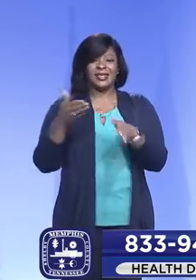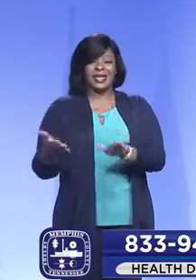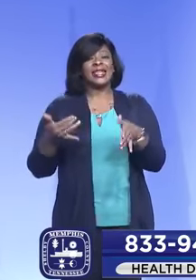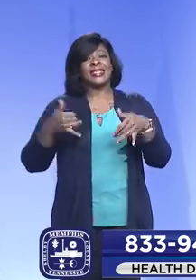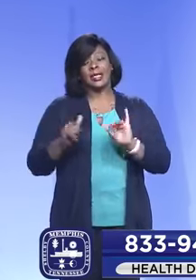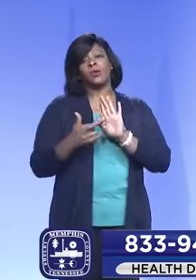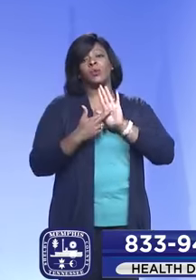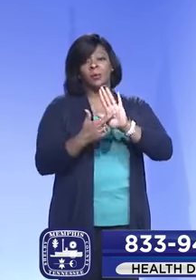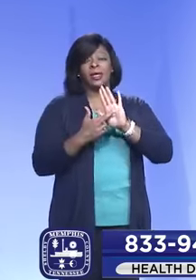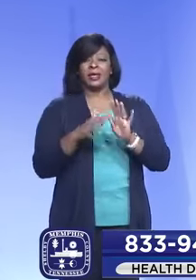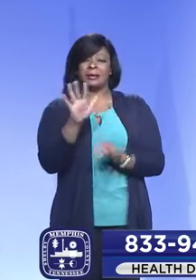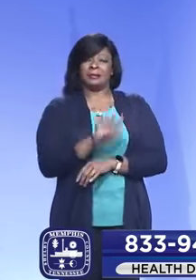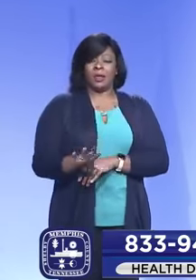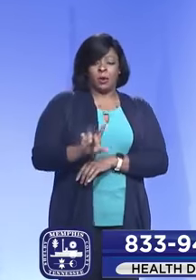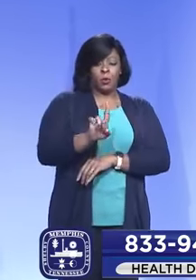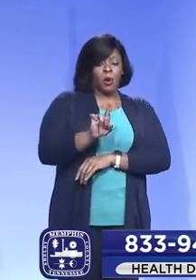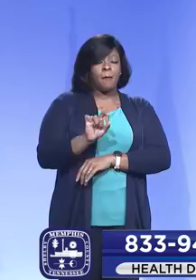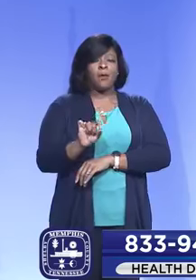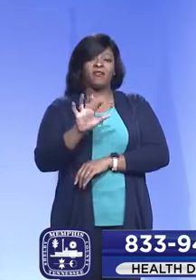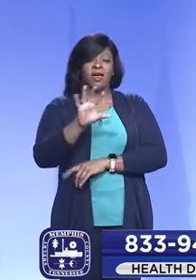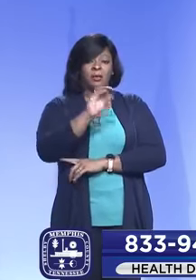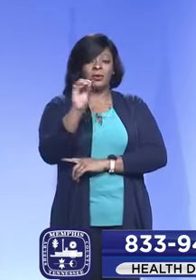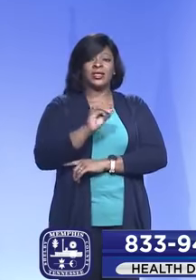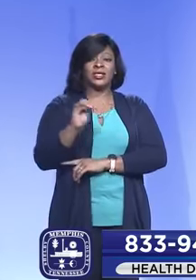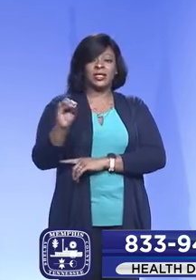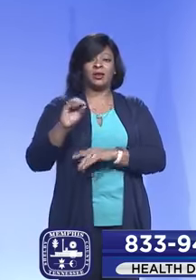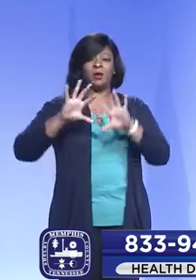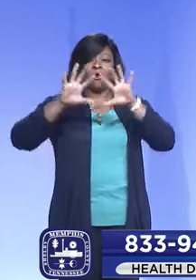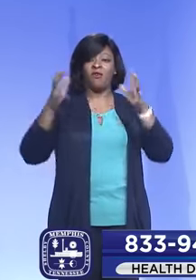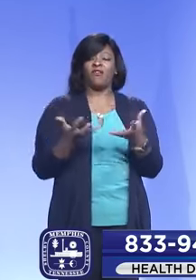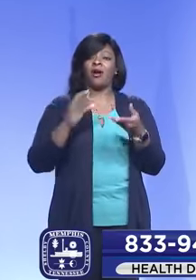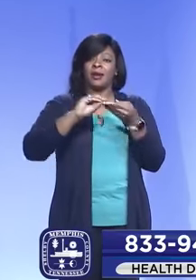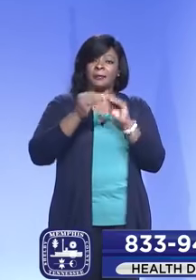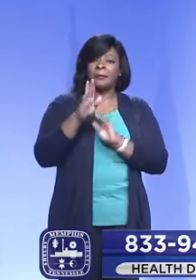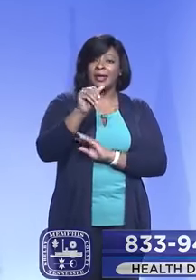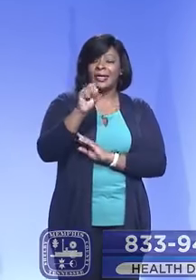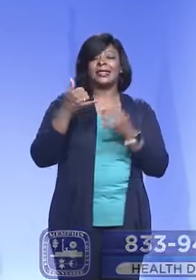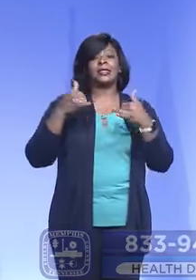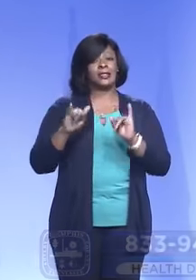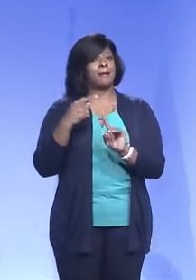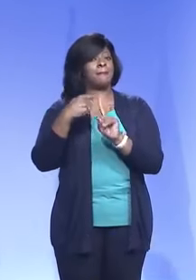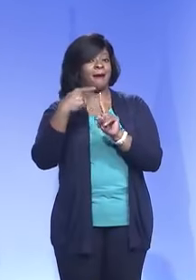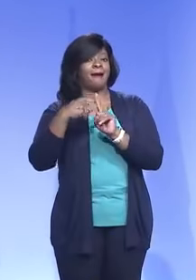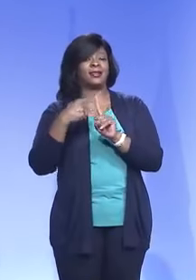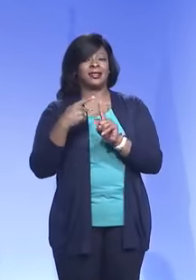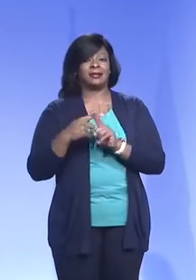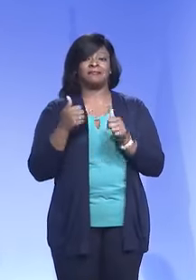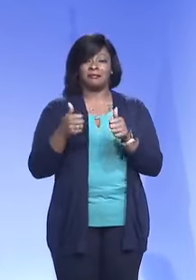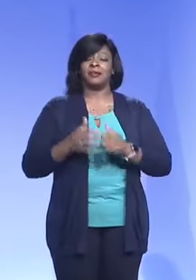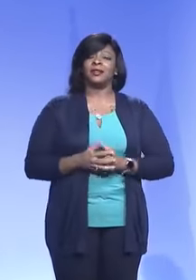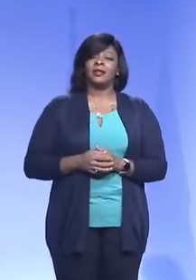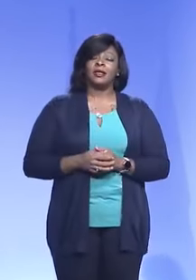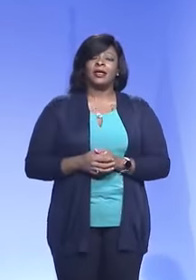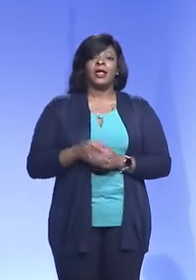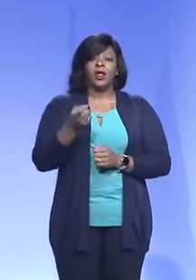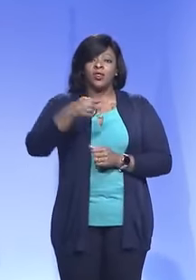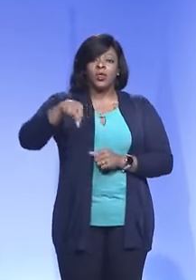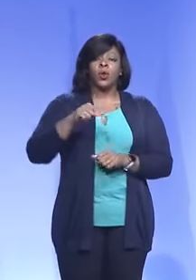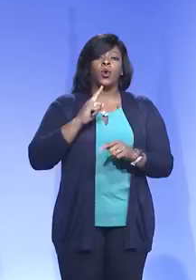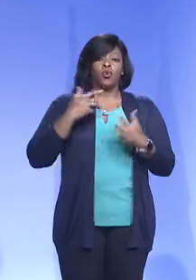still representative about 1.5% of our overall cases, so that's still positive for us. For those who